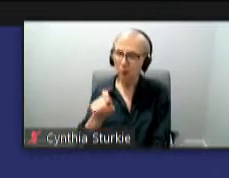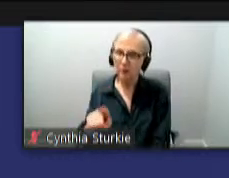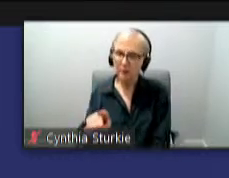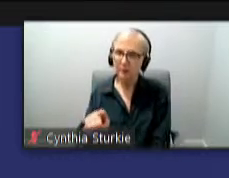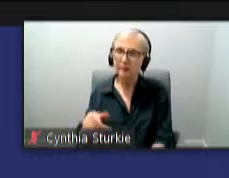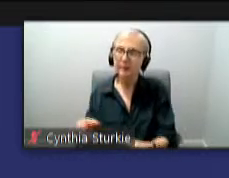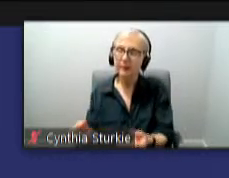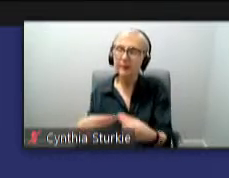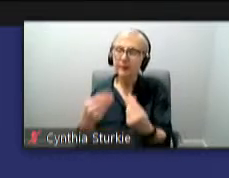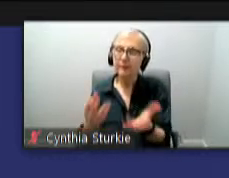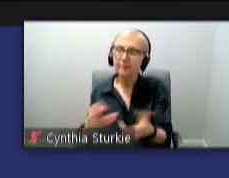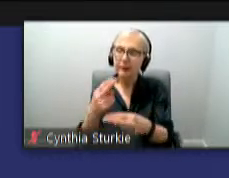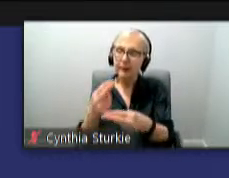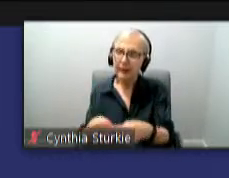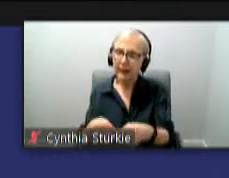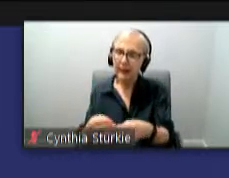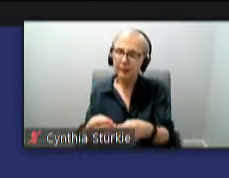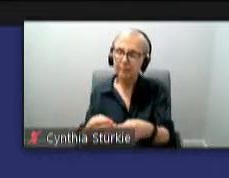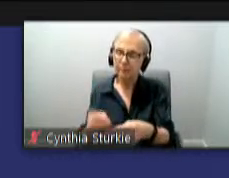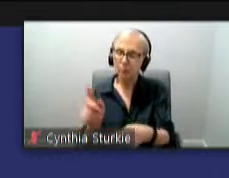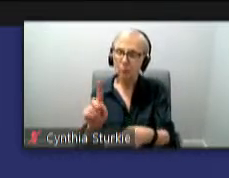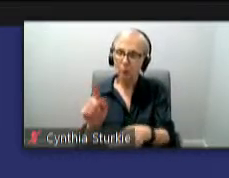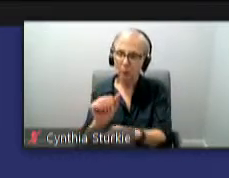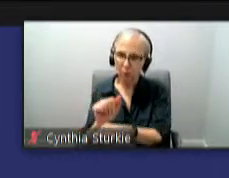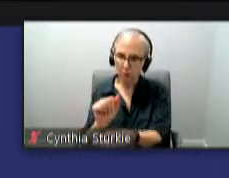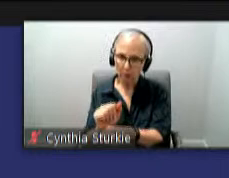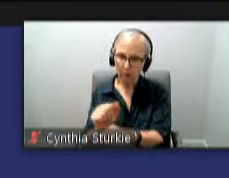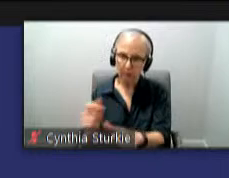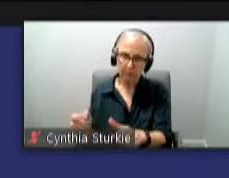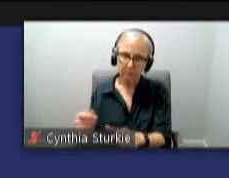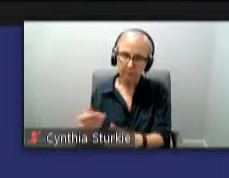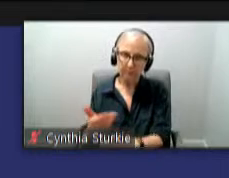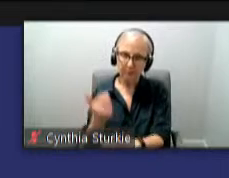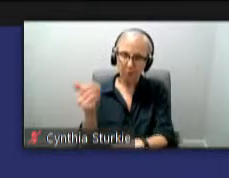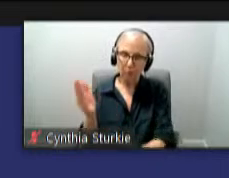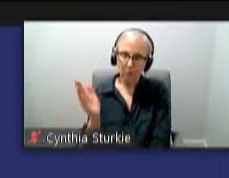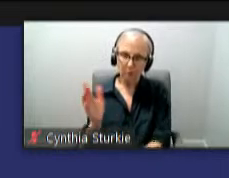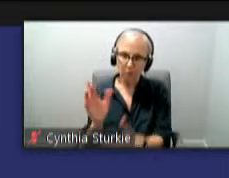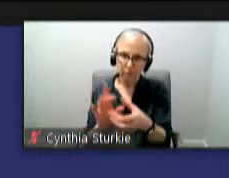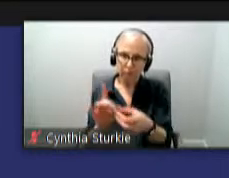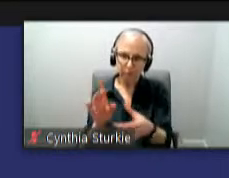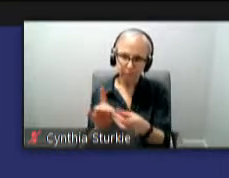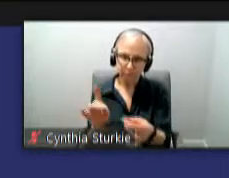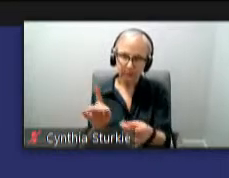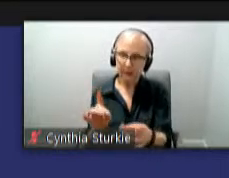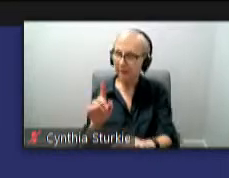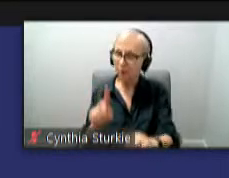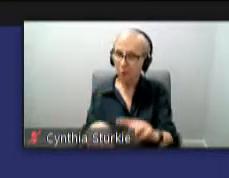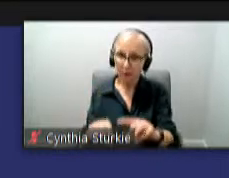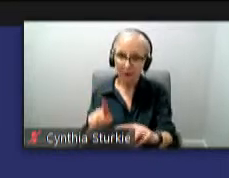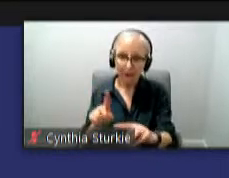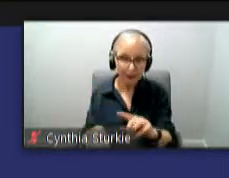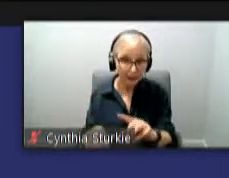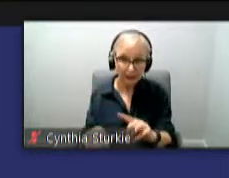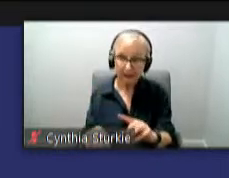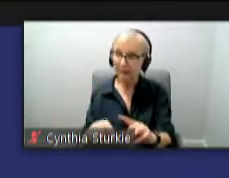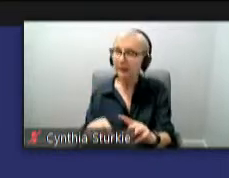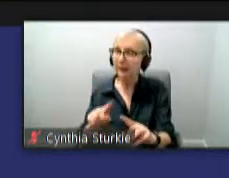your name and outlet before asking your question. And if there's anything we're not able to get to here today, please email us at